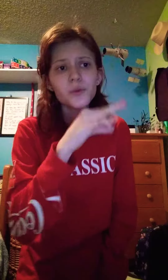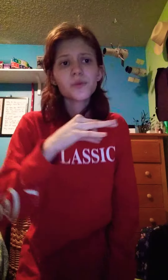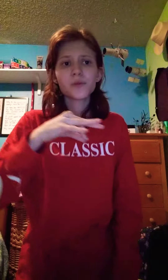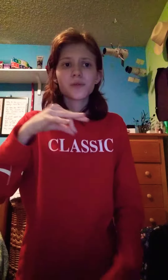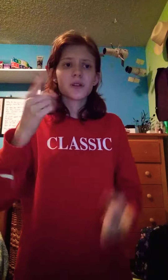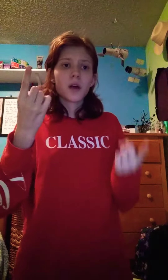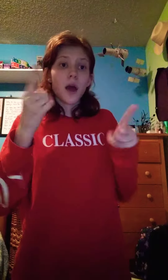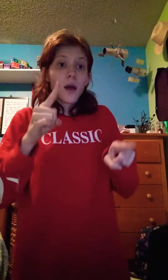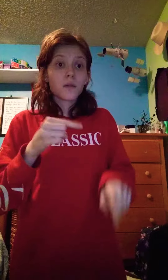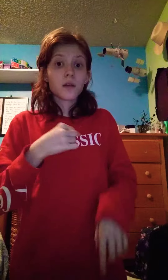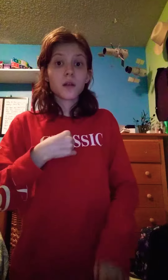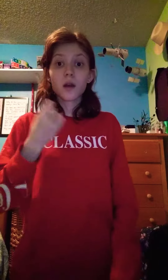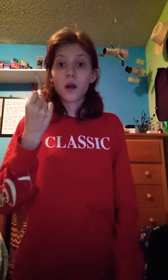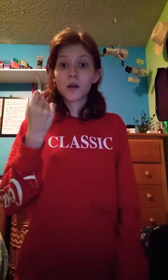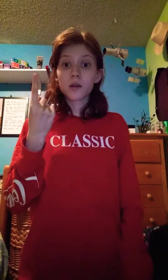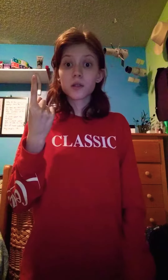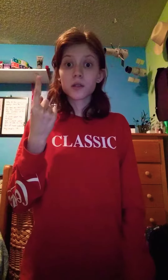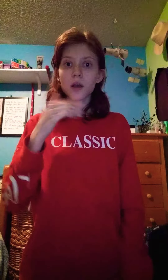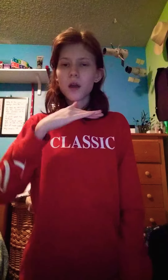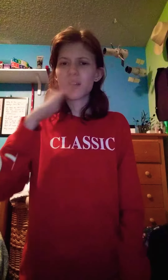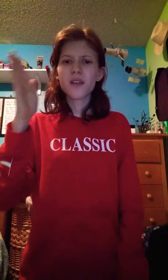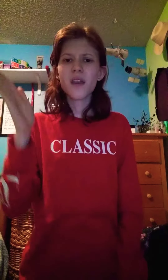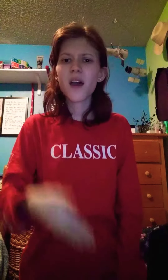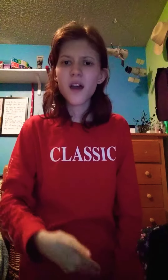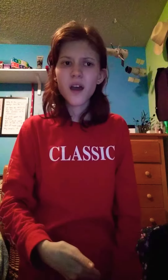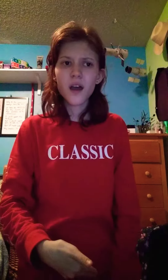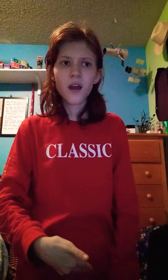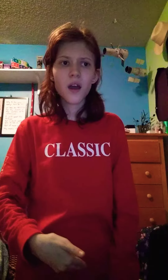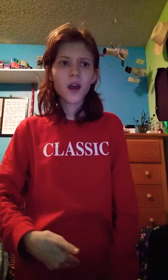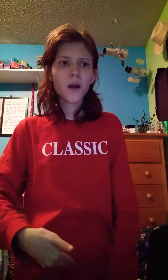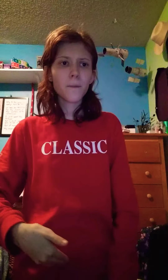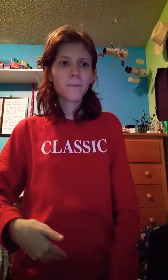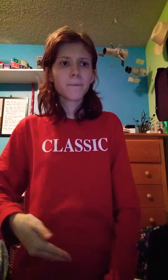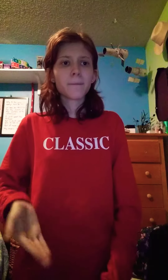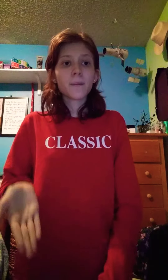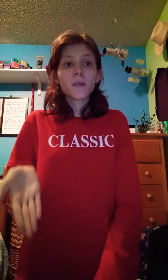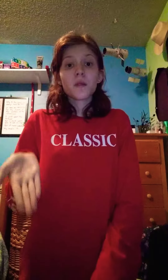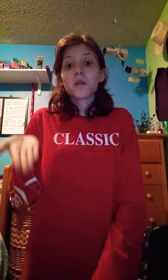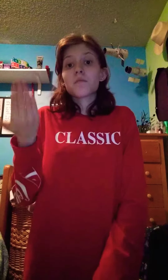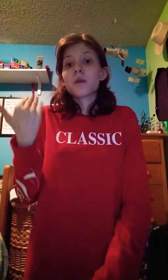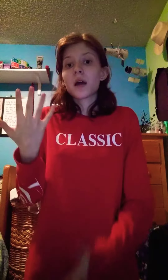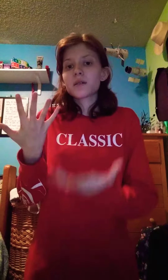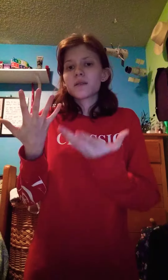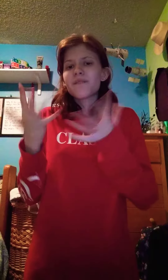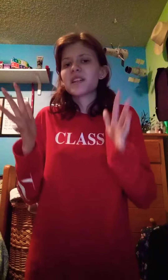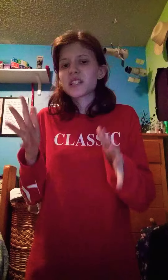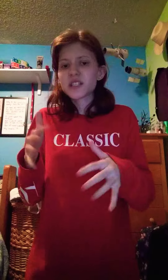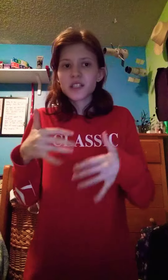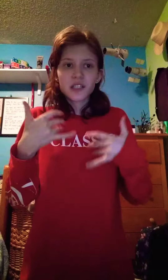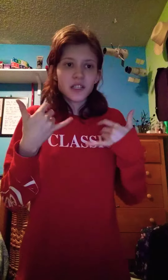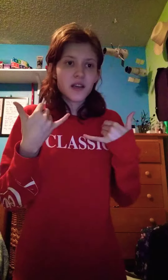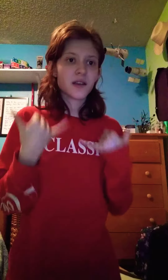just how blind I've been Now I'm here,